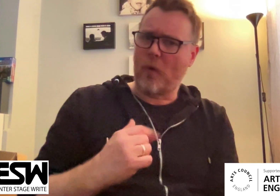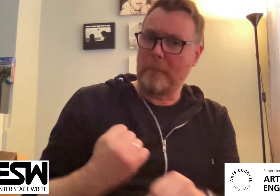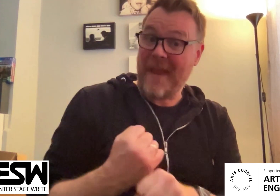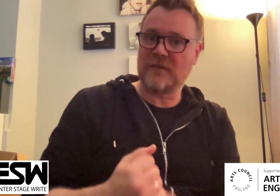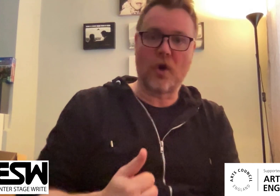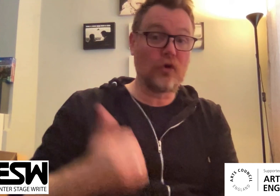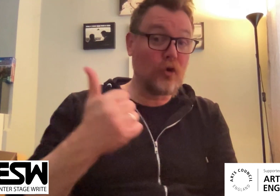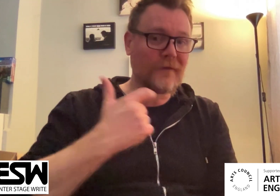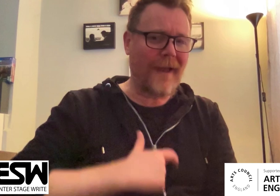So therefore,